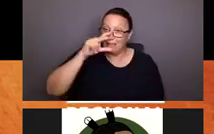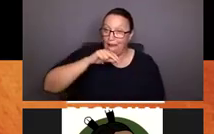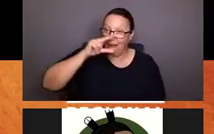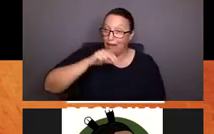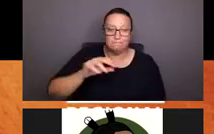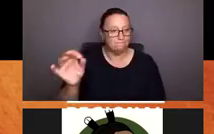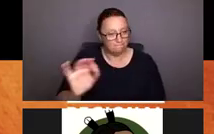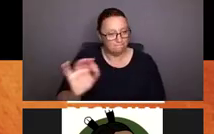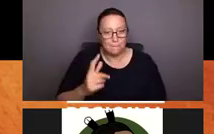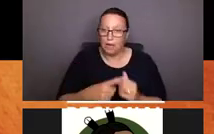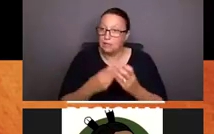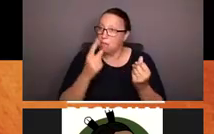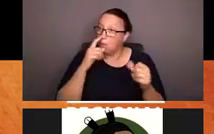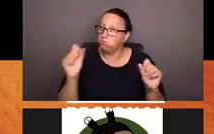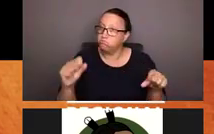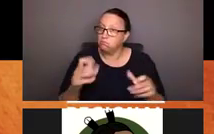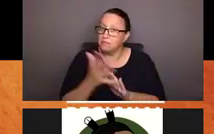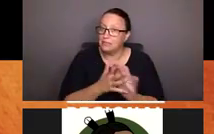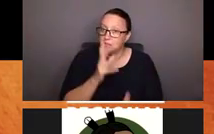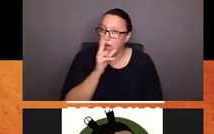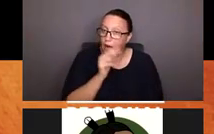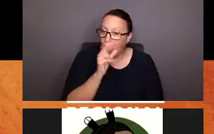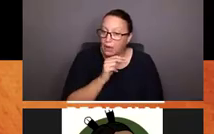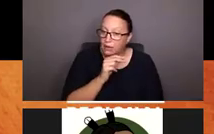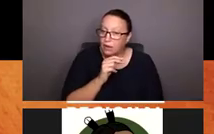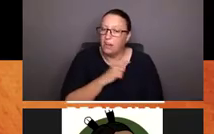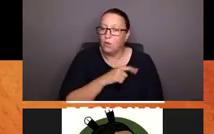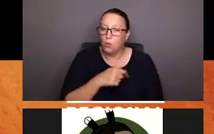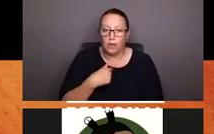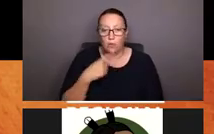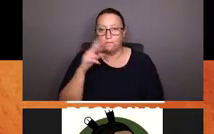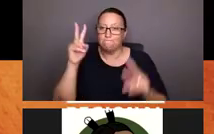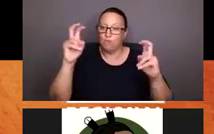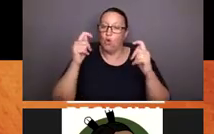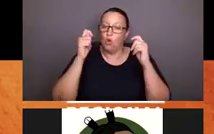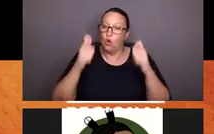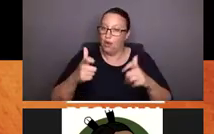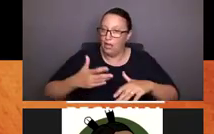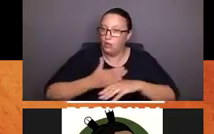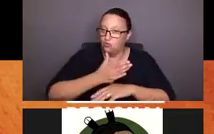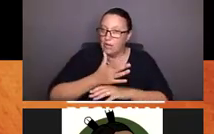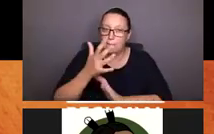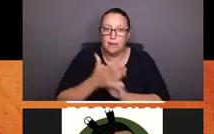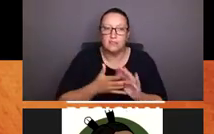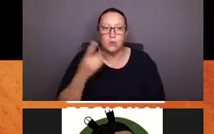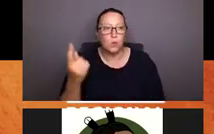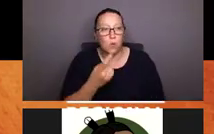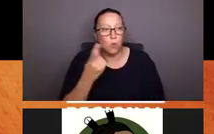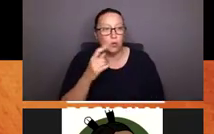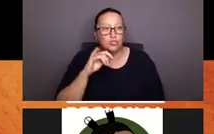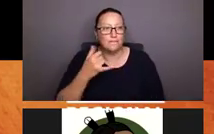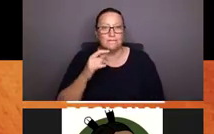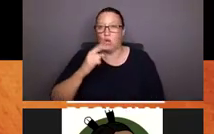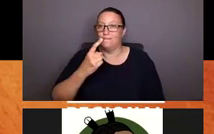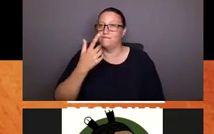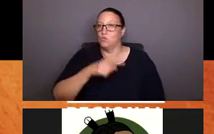for some it may be. We would generally consider an early career practitioner to be someone who is within the first